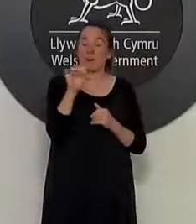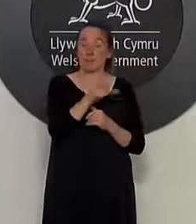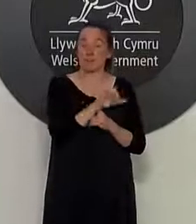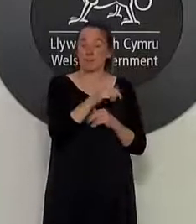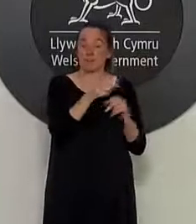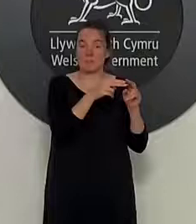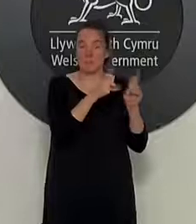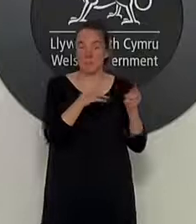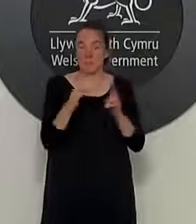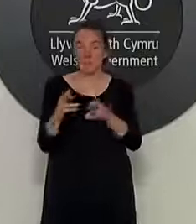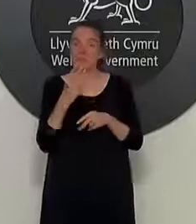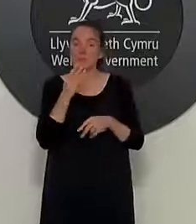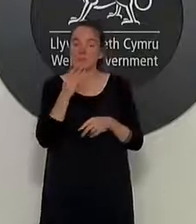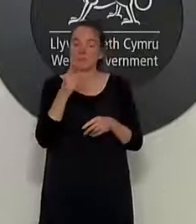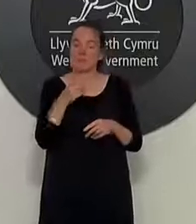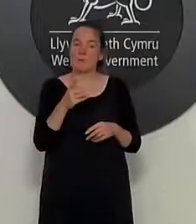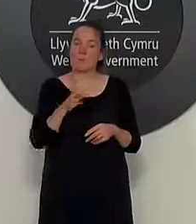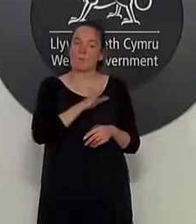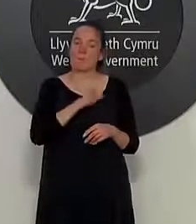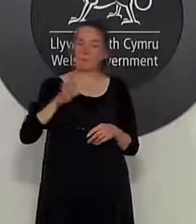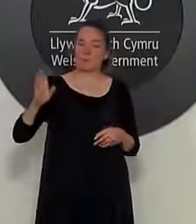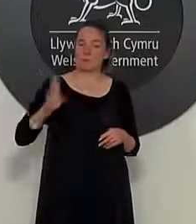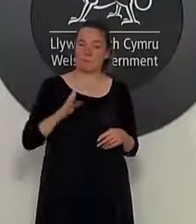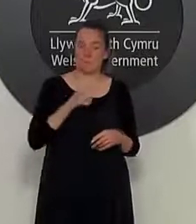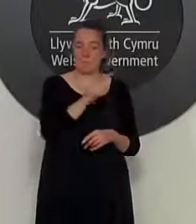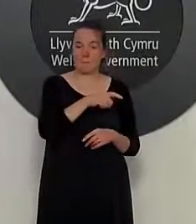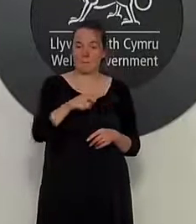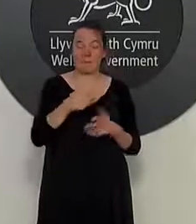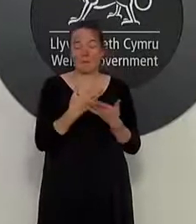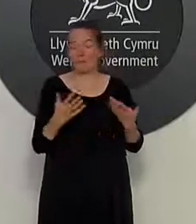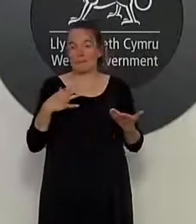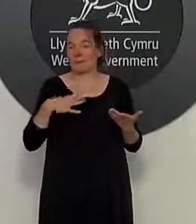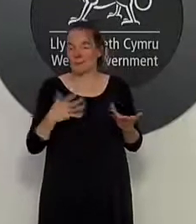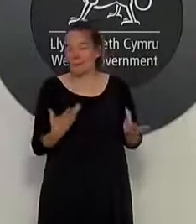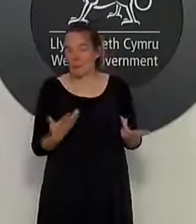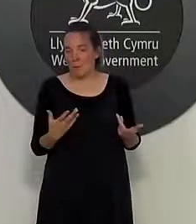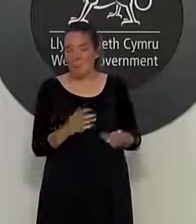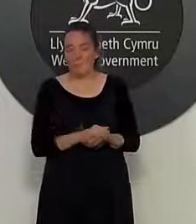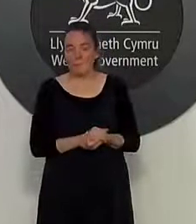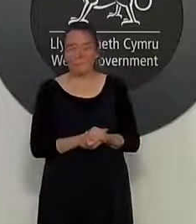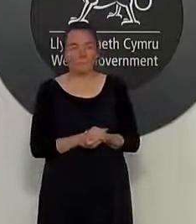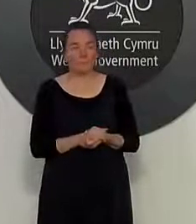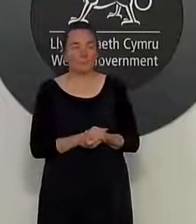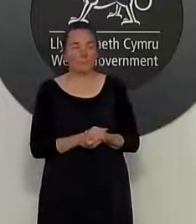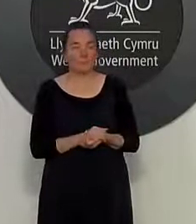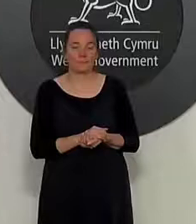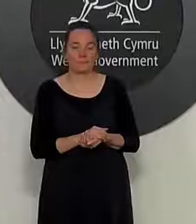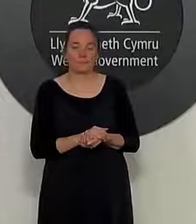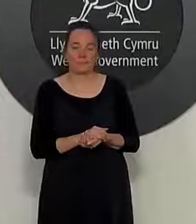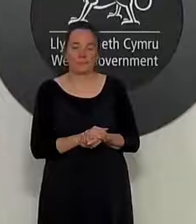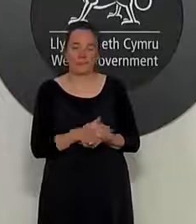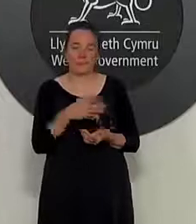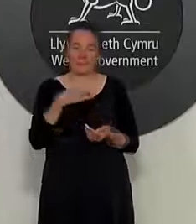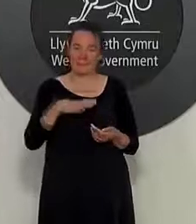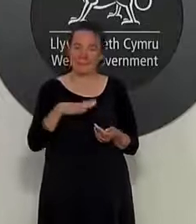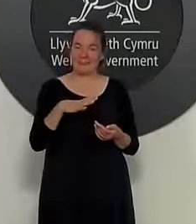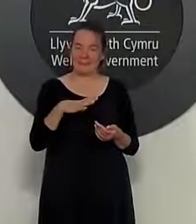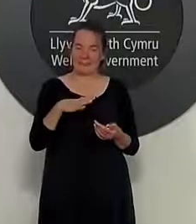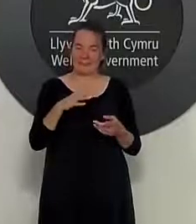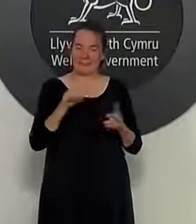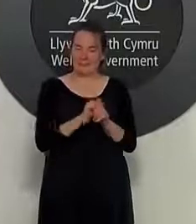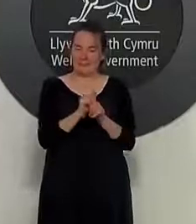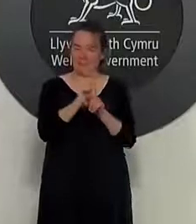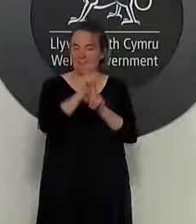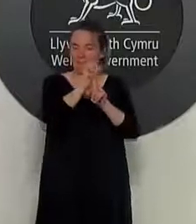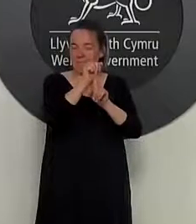for military personnel, no longer needed for that purpose, but needing significant upgrading and improvement to